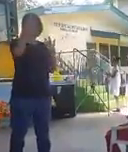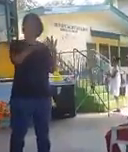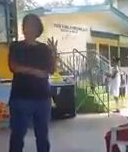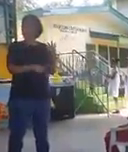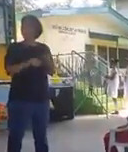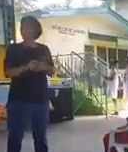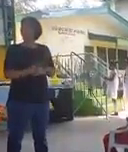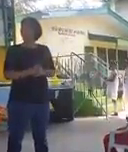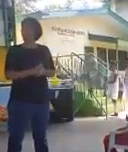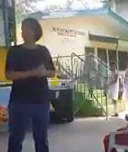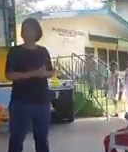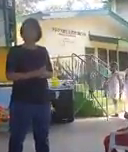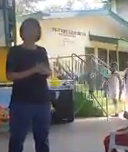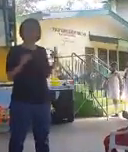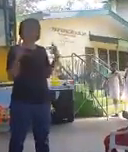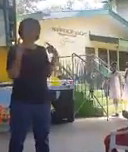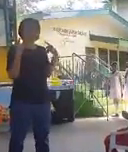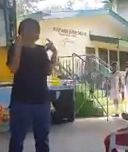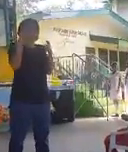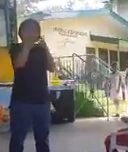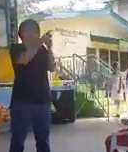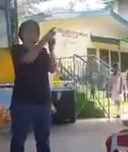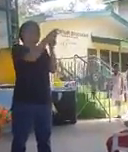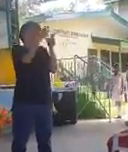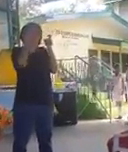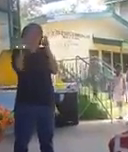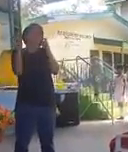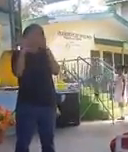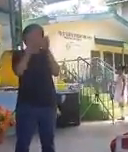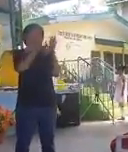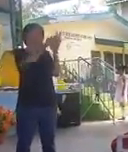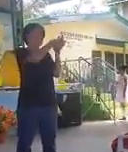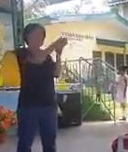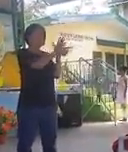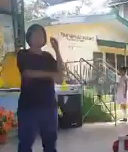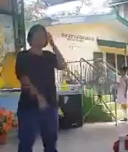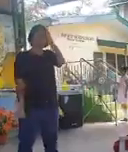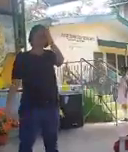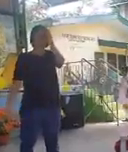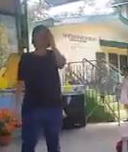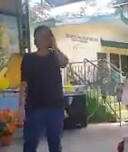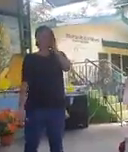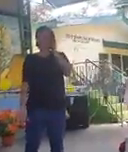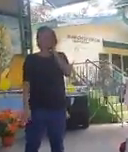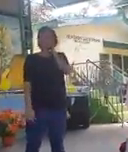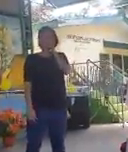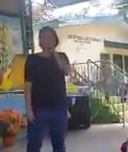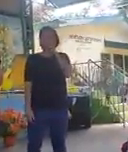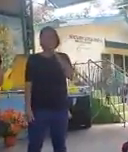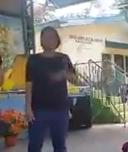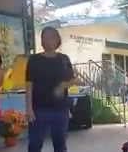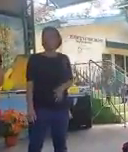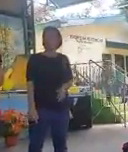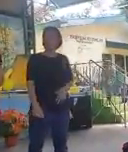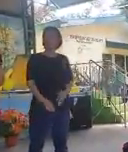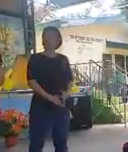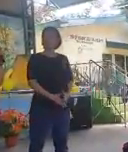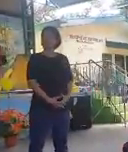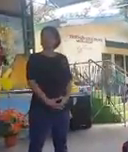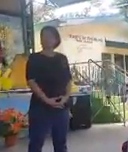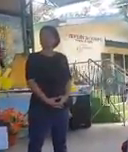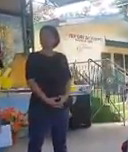presentation because we have something to give you today. A very good